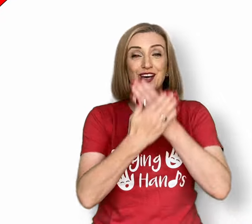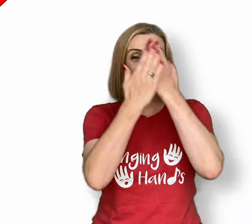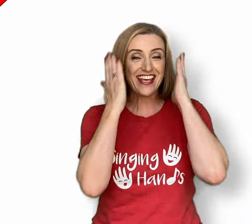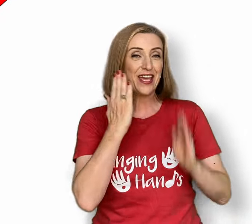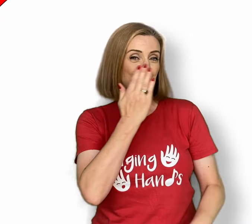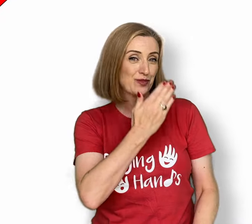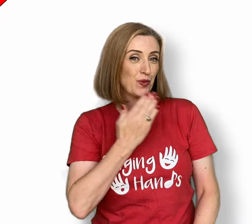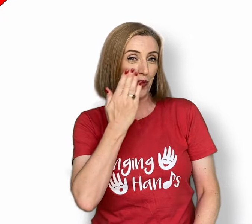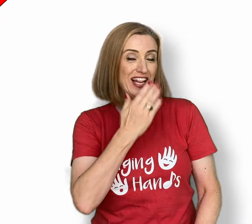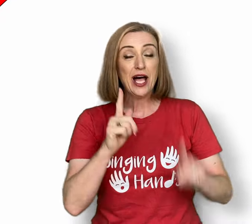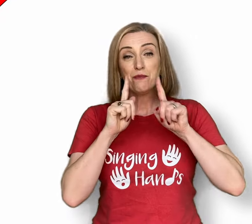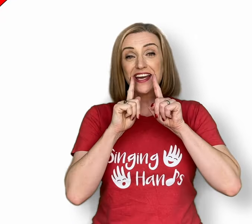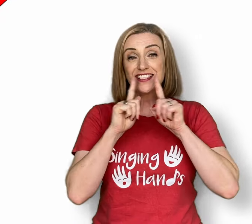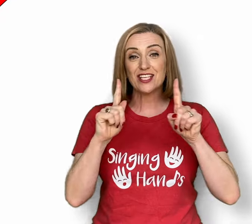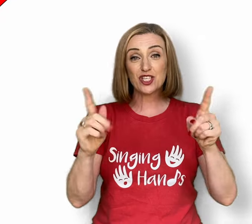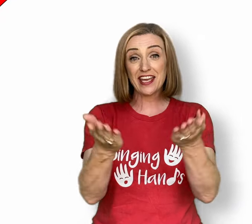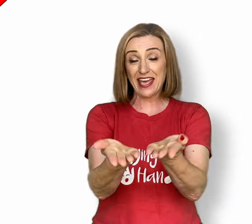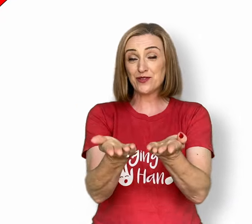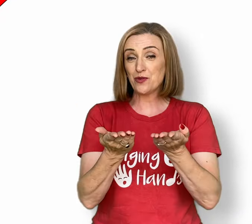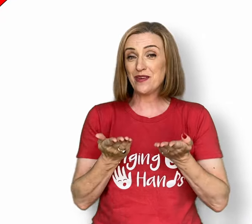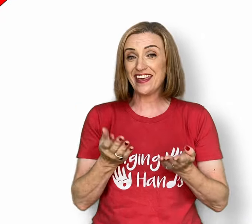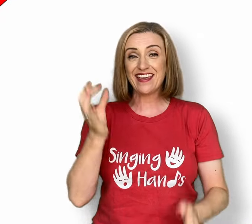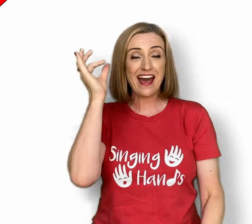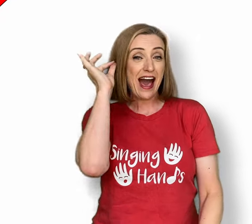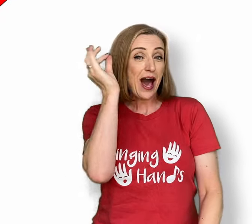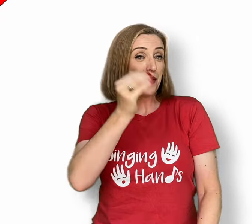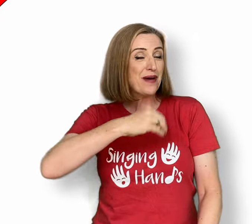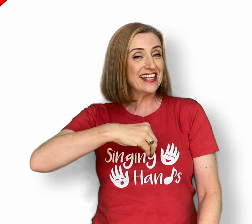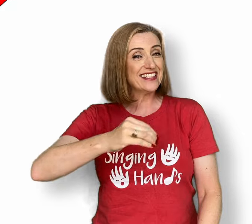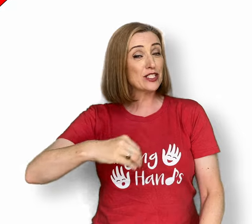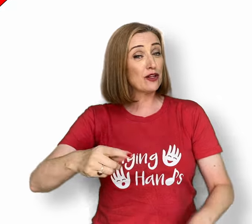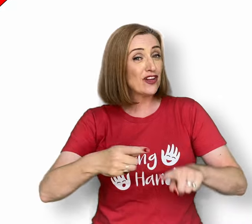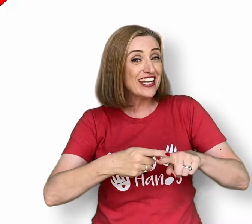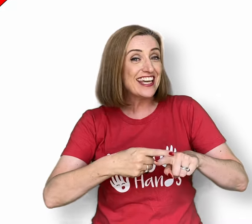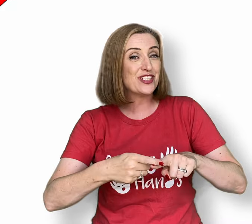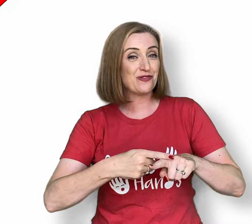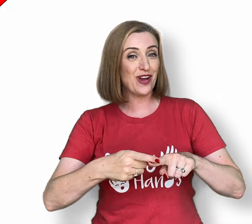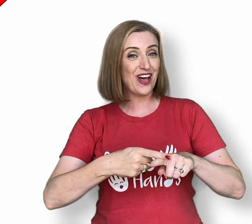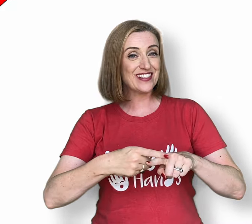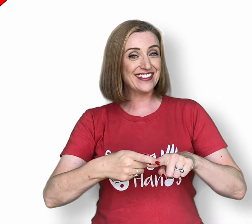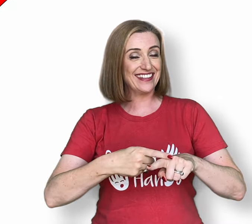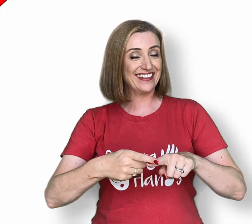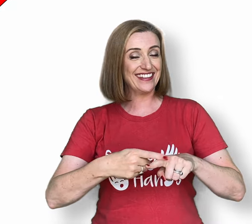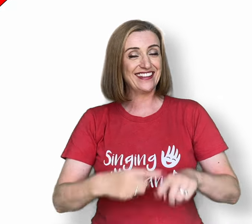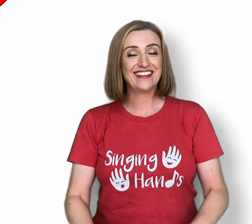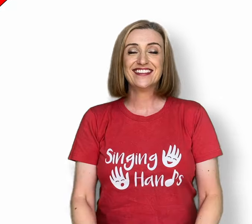the first day of school, my teacher gave to me a pencil for